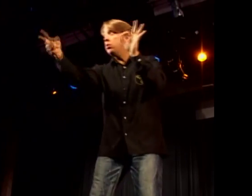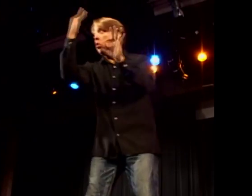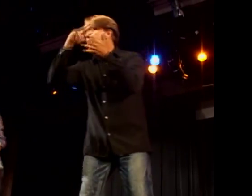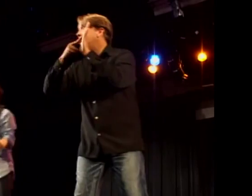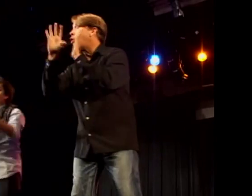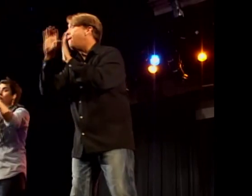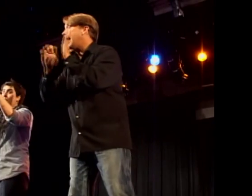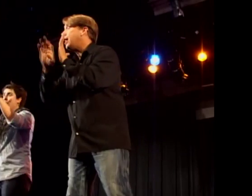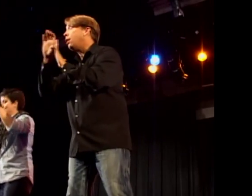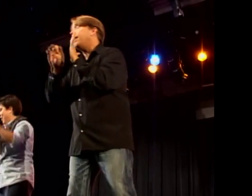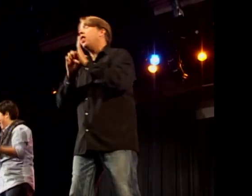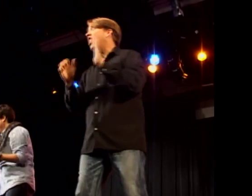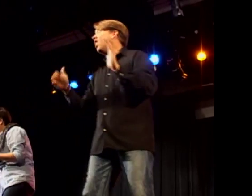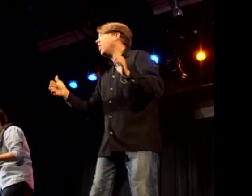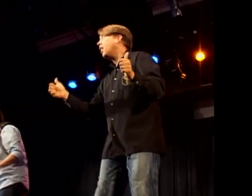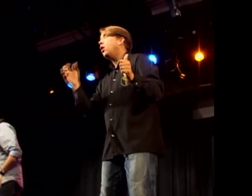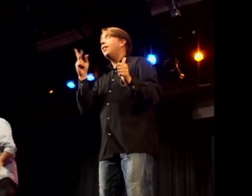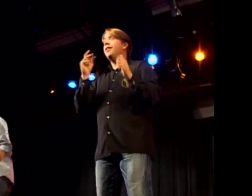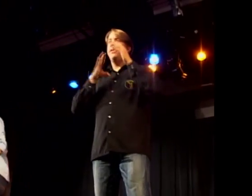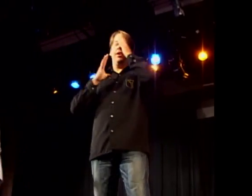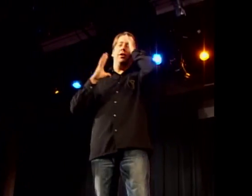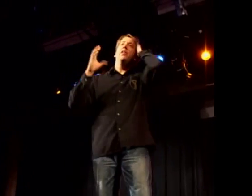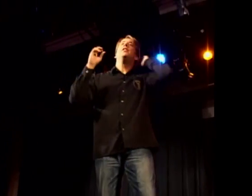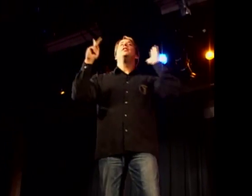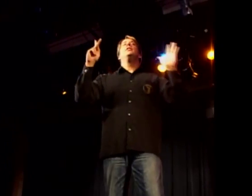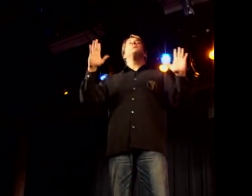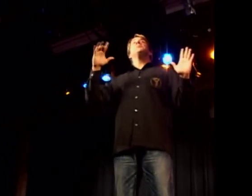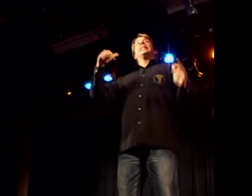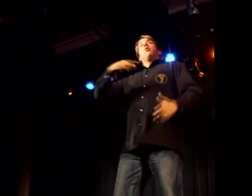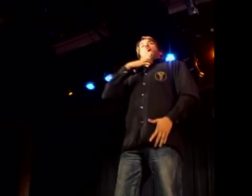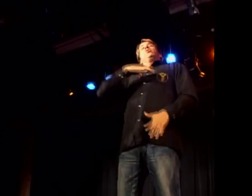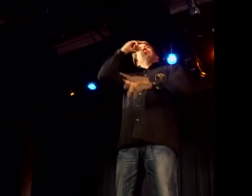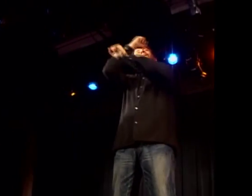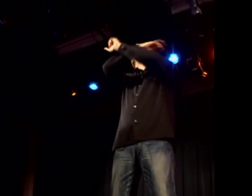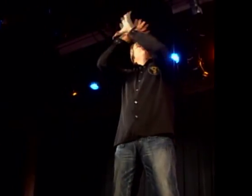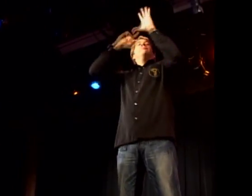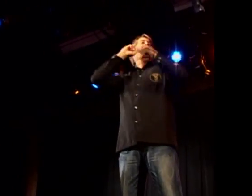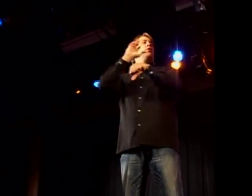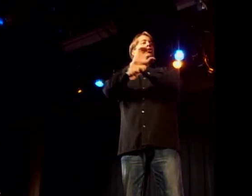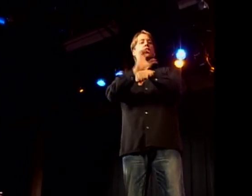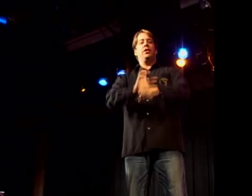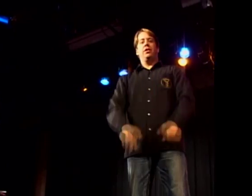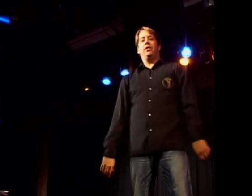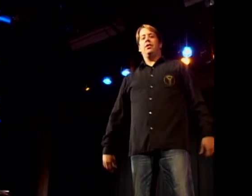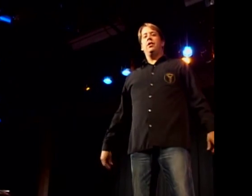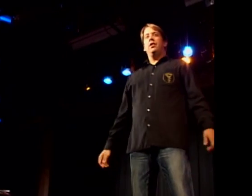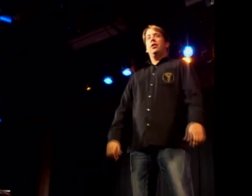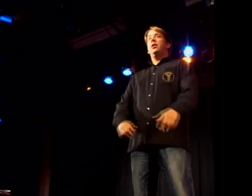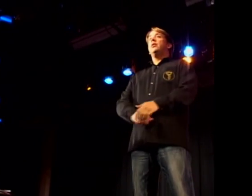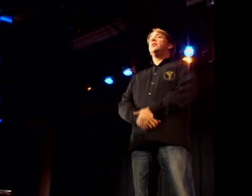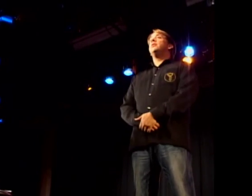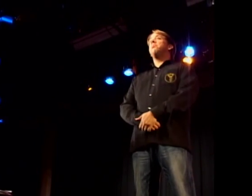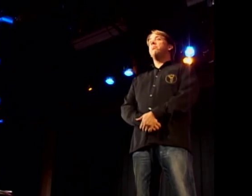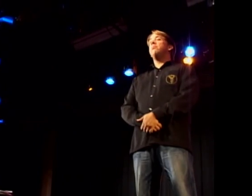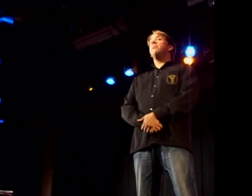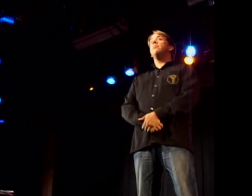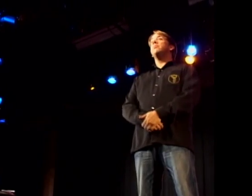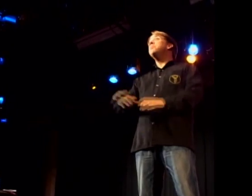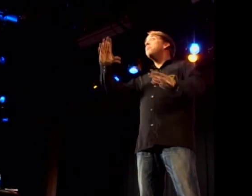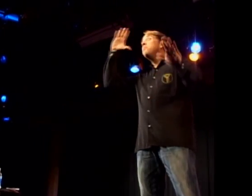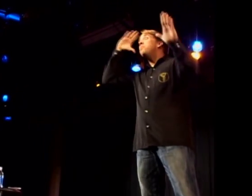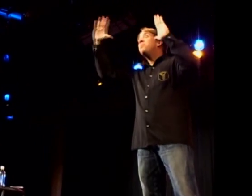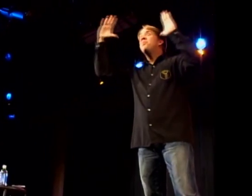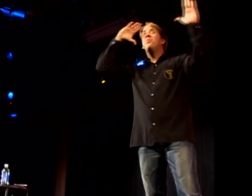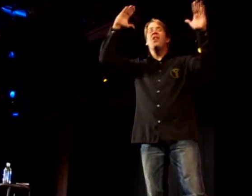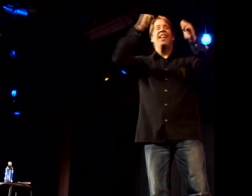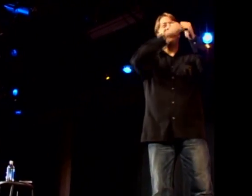know this? Woohoo! All right, here we go. All right, here's how I wish it would have been run. All right, are we ready? Okay. Hello,